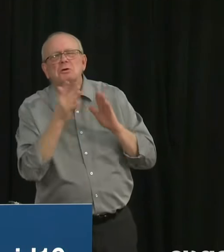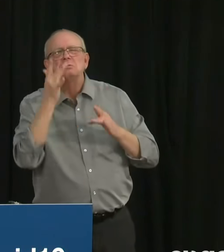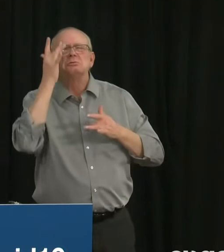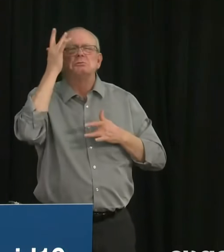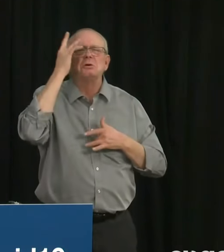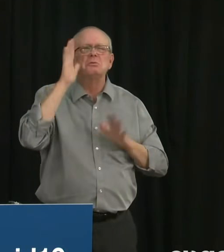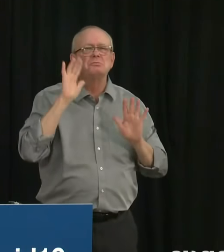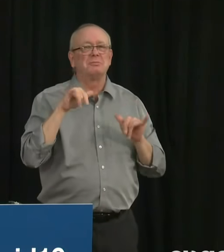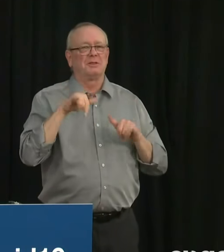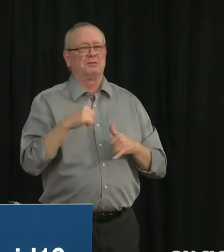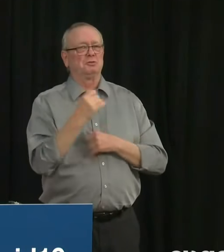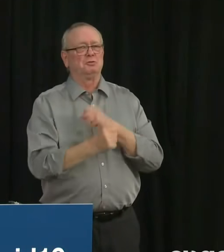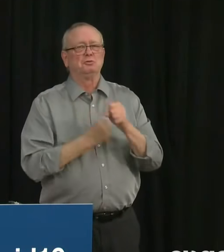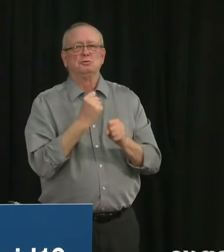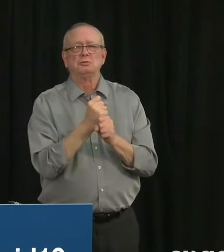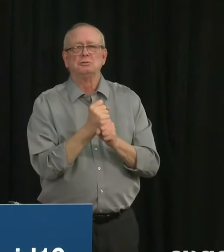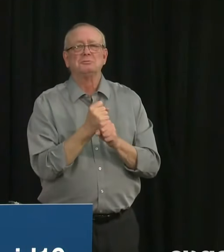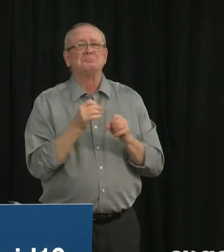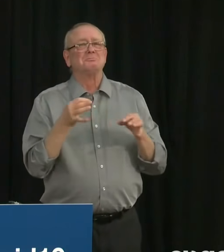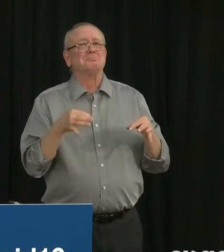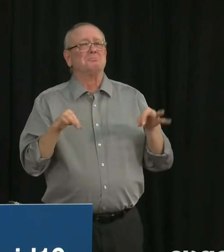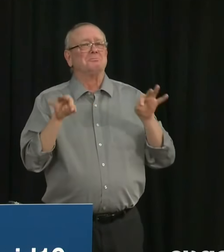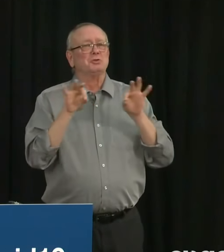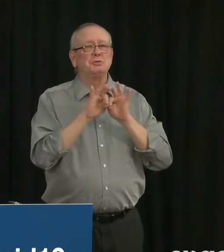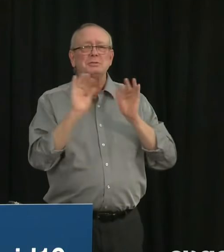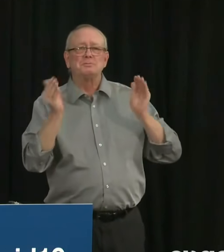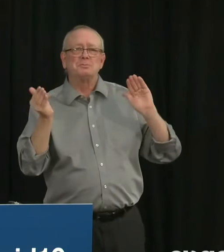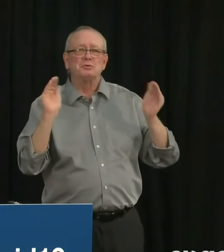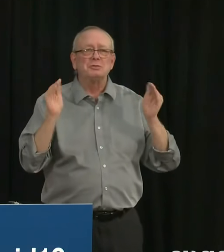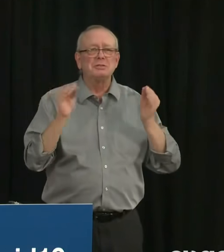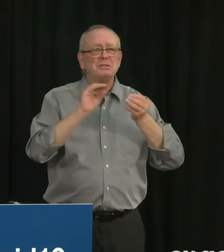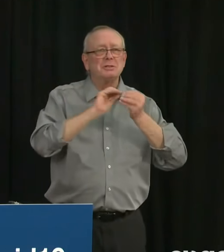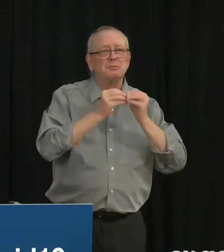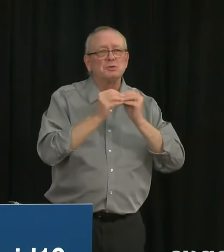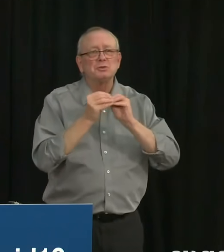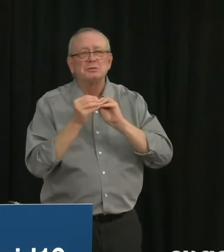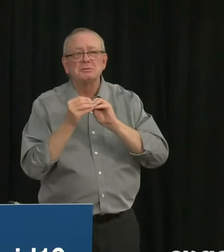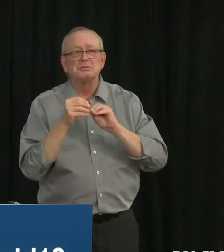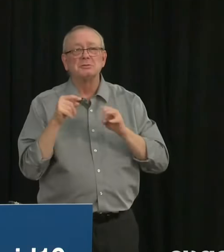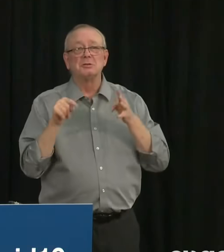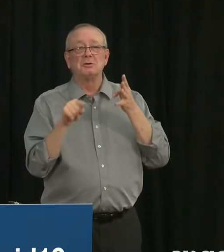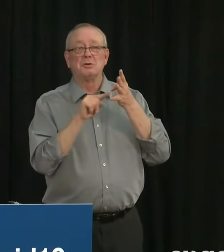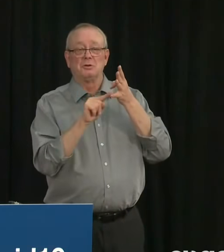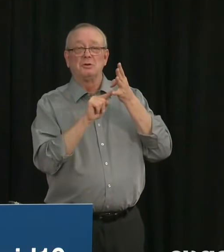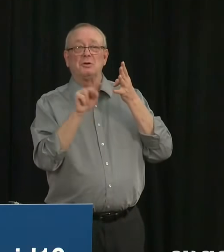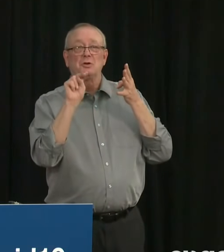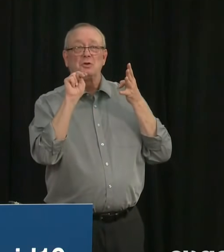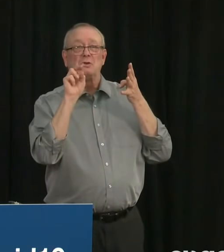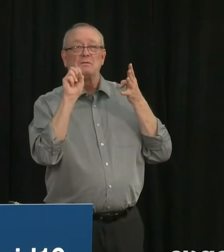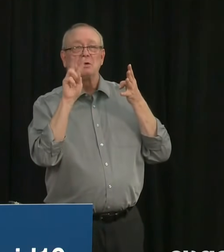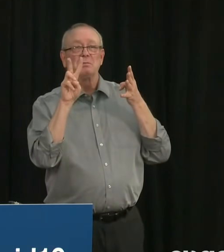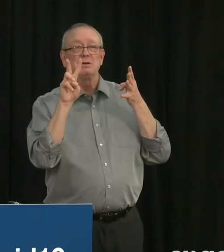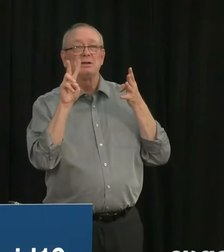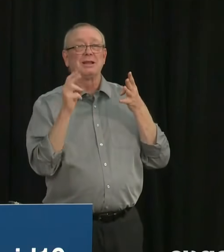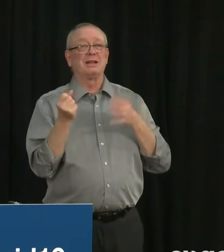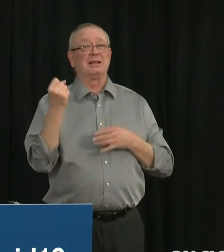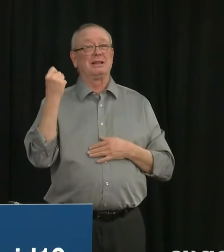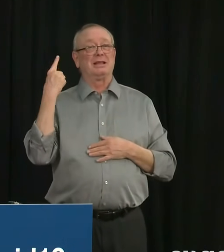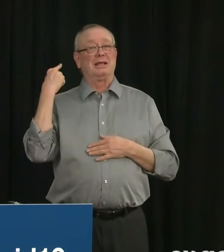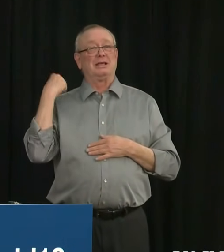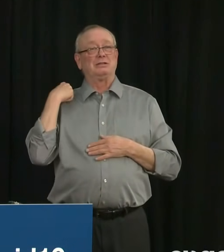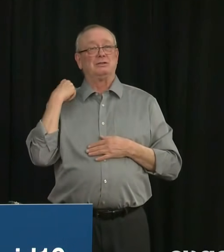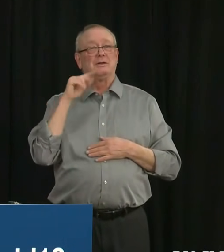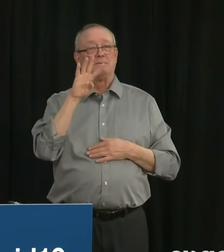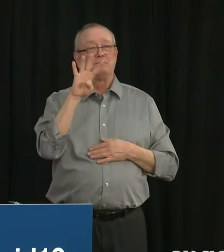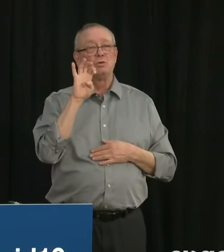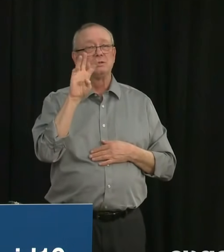compare numbers until the very end of the year. But at this time last year, we had already had 464 cases.